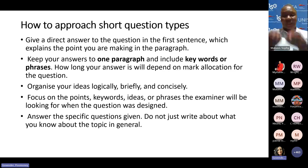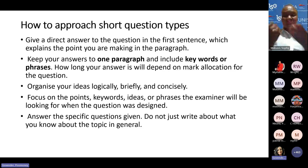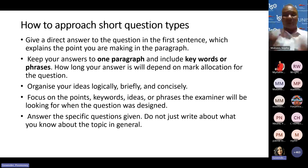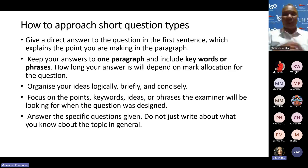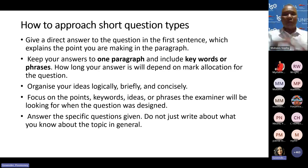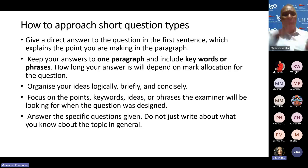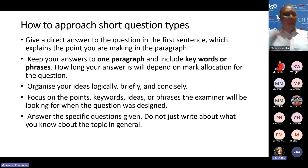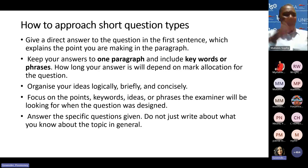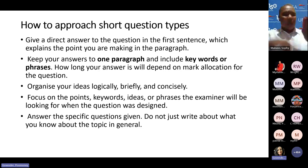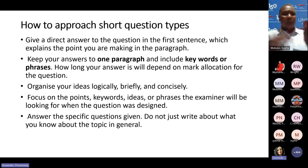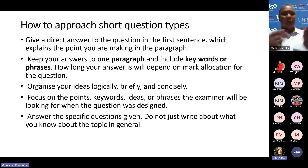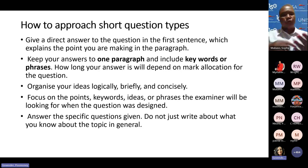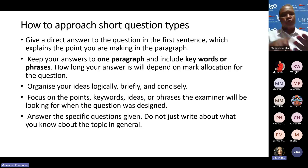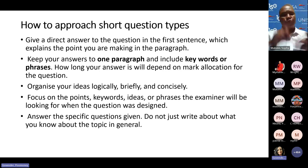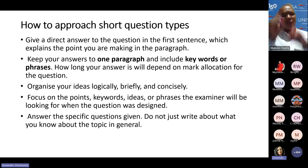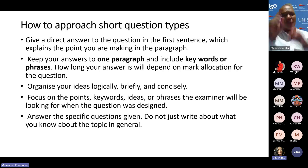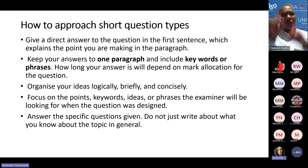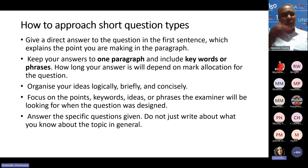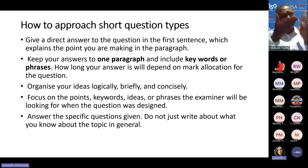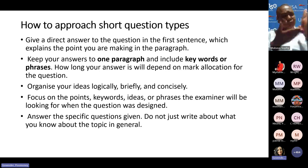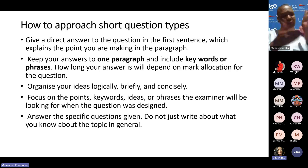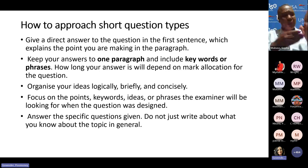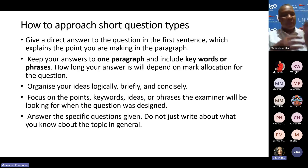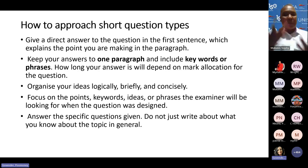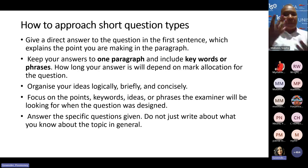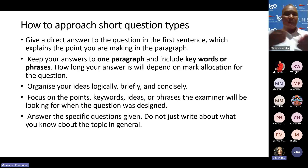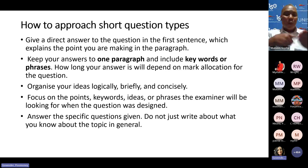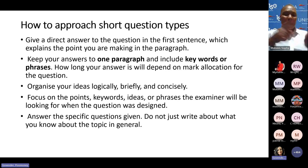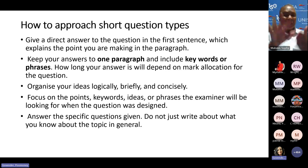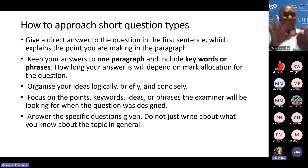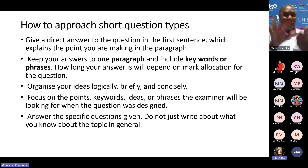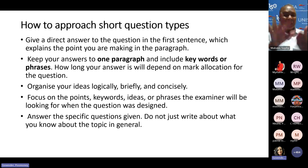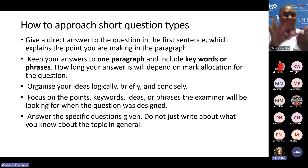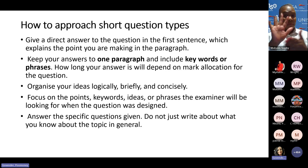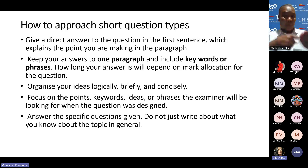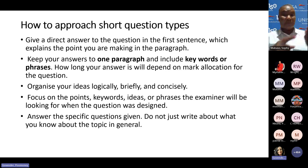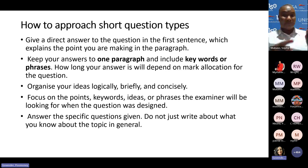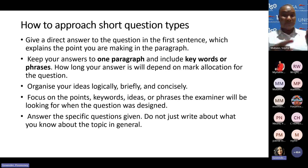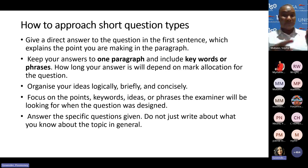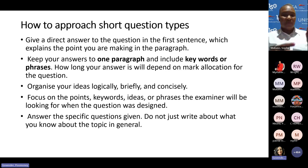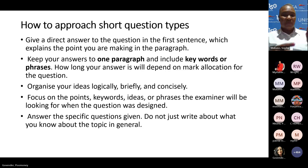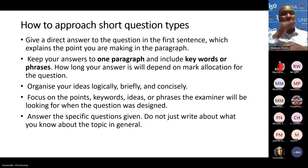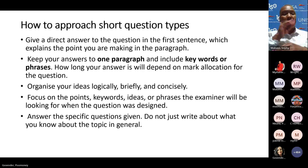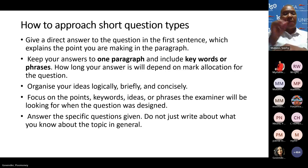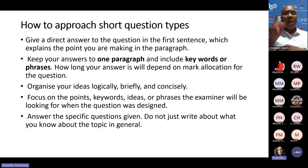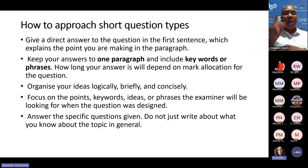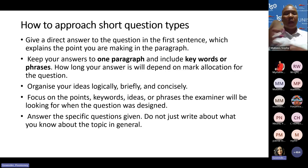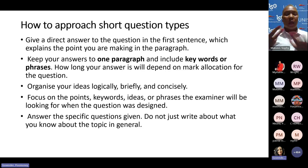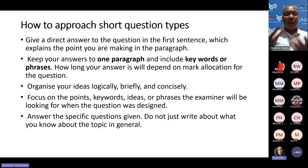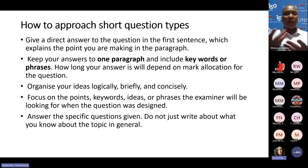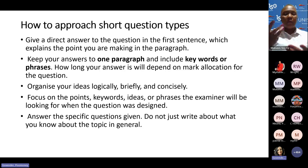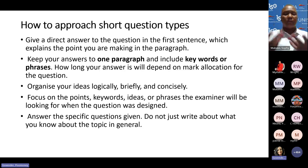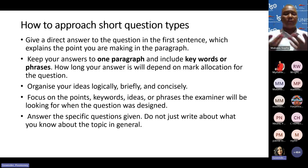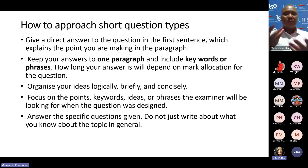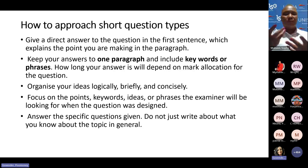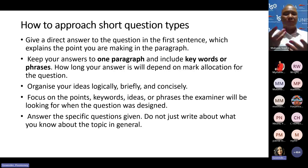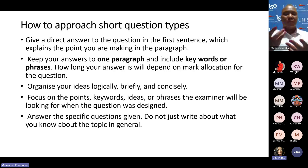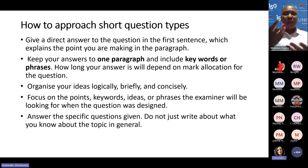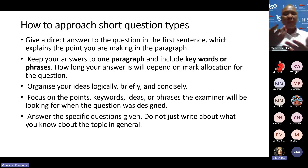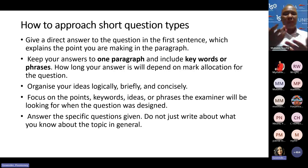question, look at the mark allocation. If your marks are out of 5 marks, it means that there should